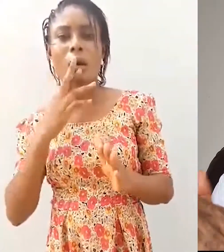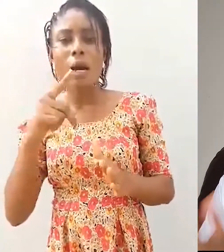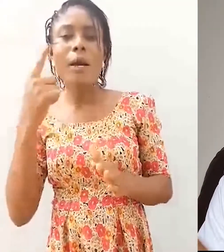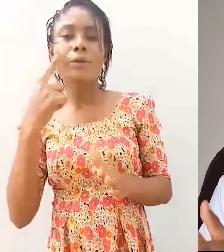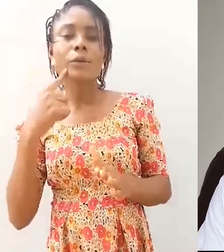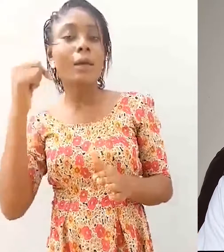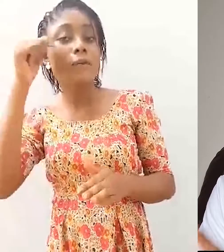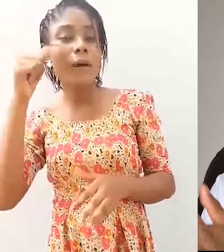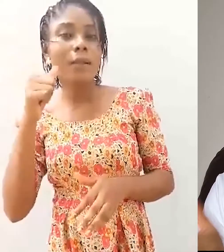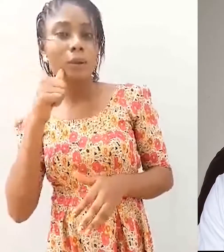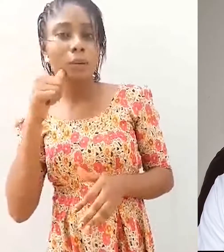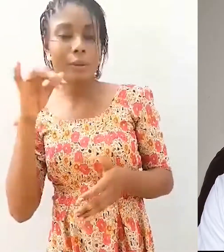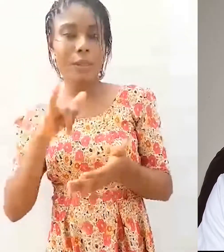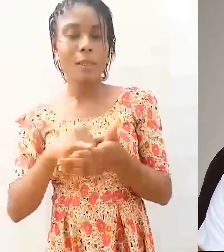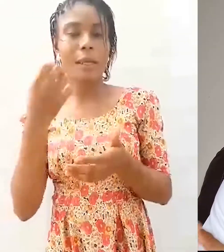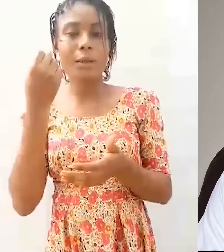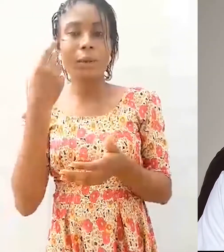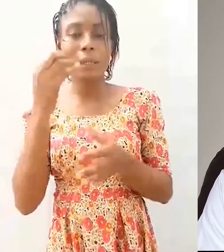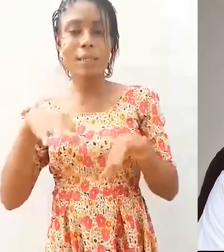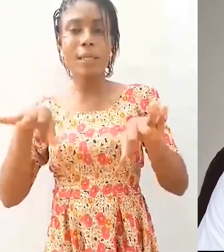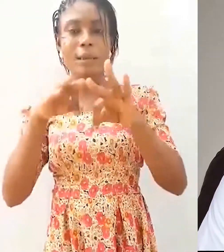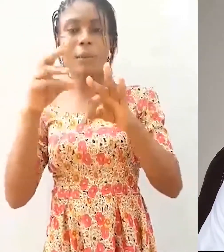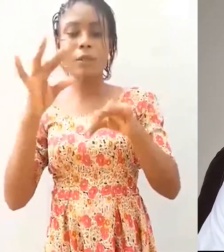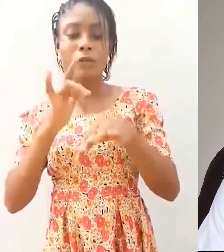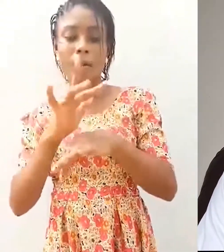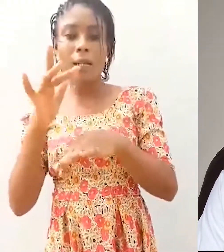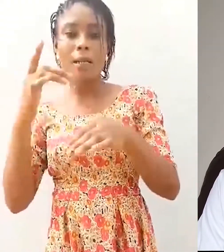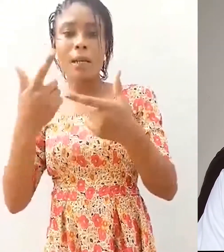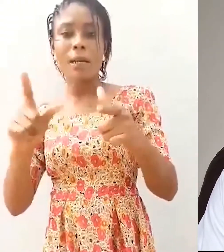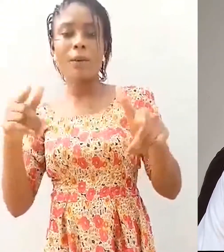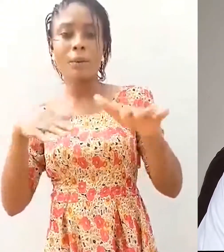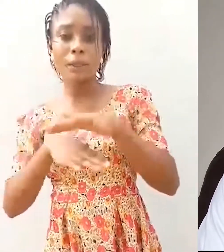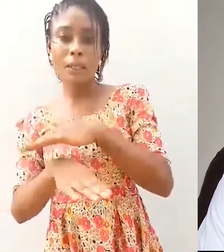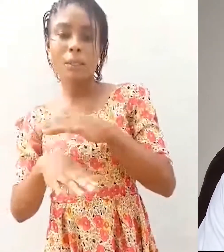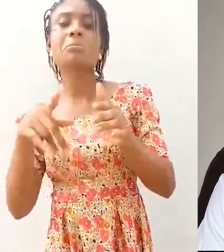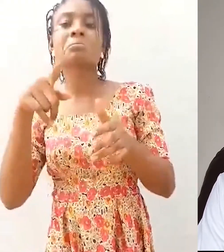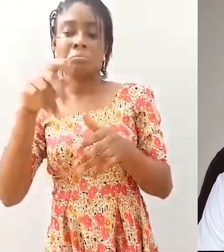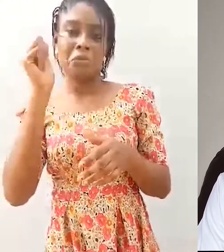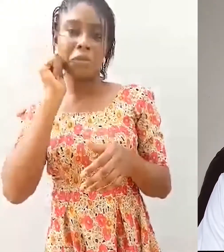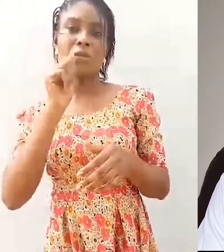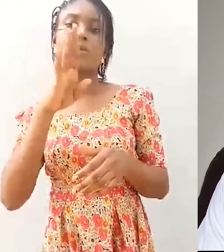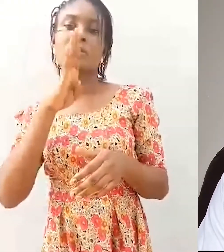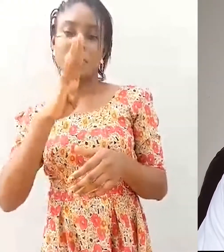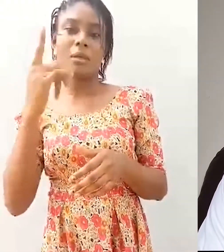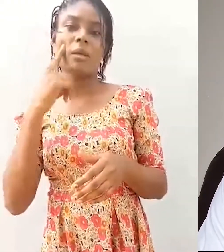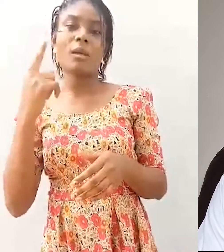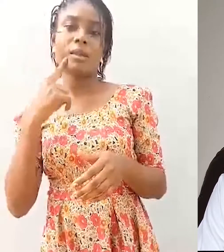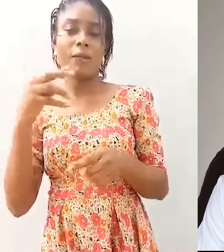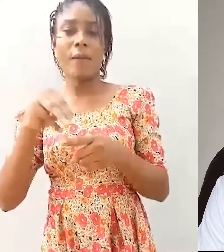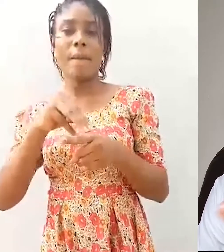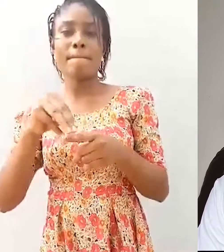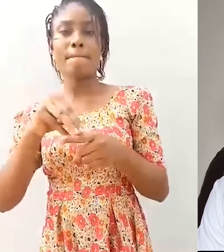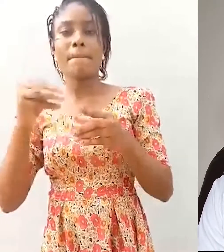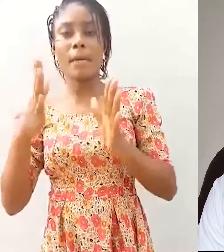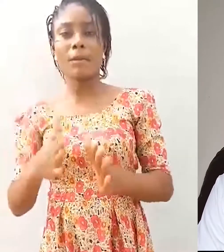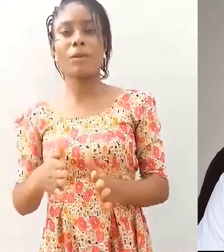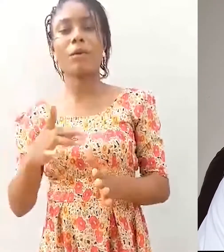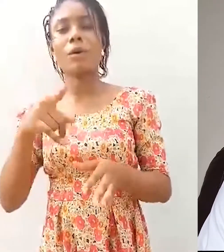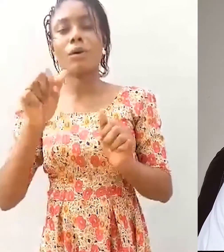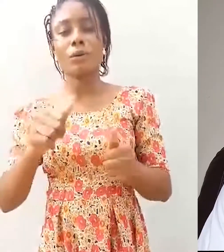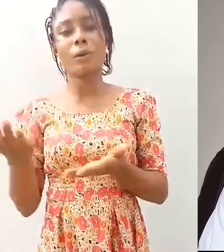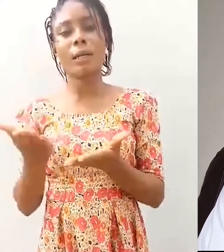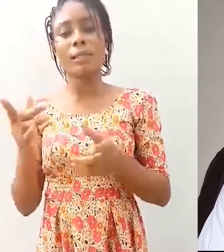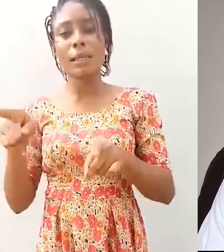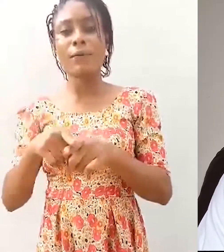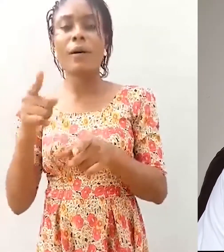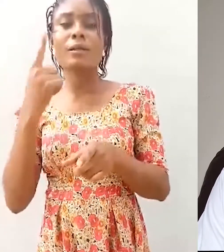works in the deaf community. Are you a deaf adult who understands the importance of early language access? You